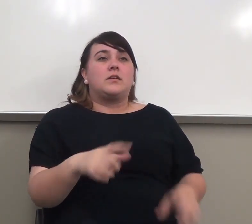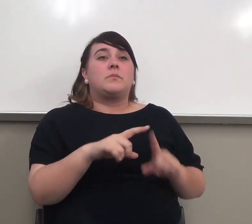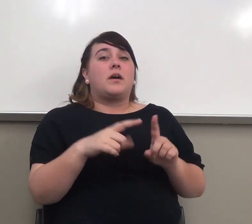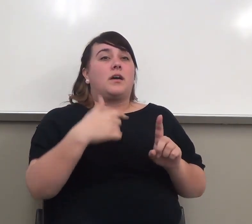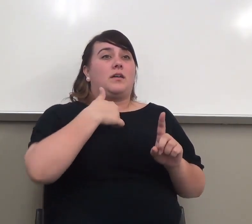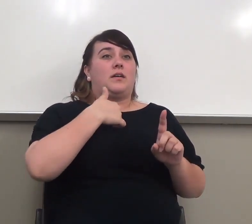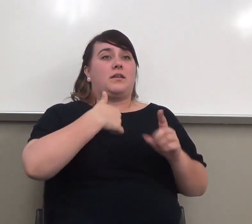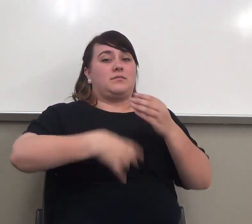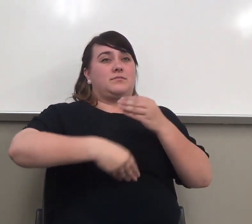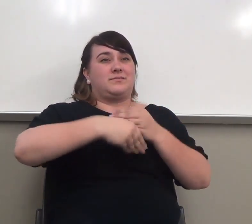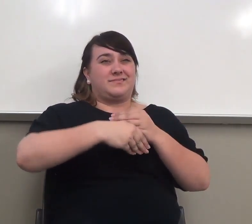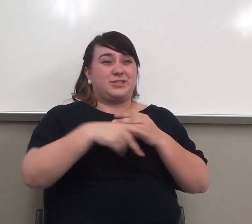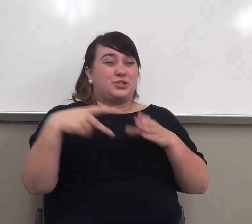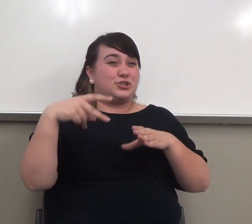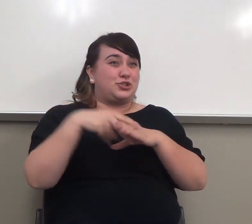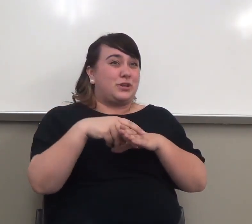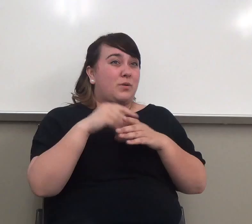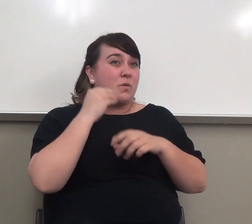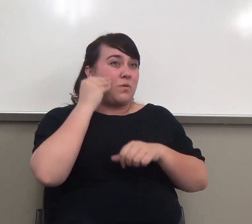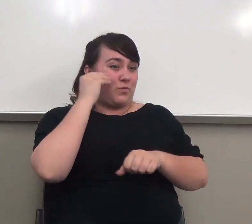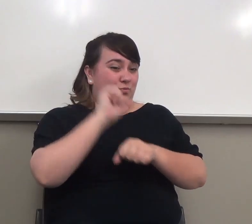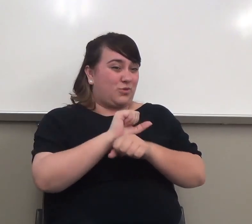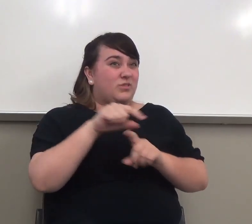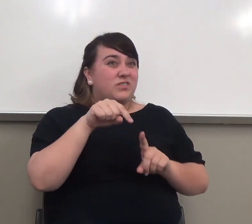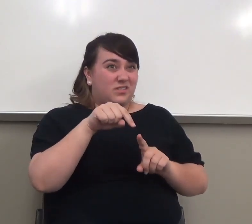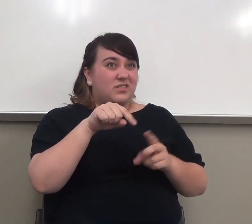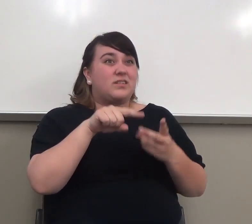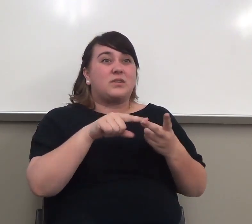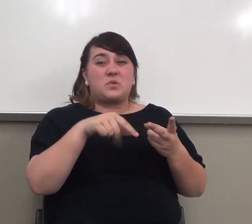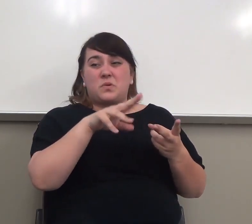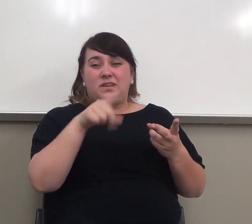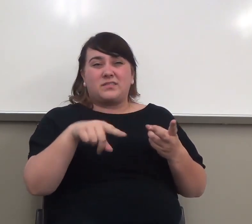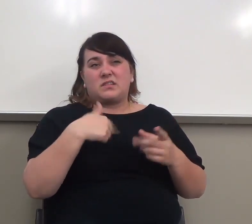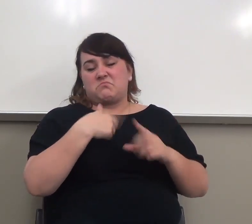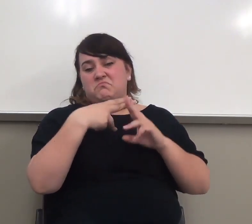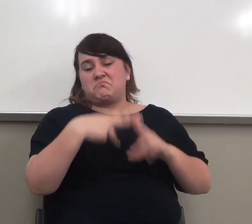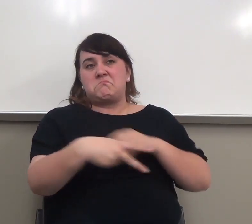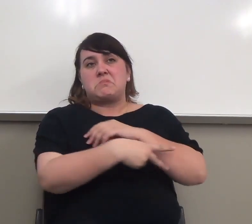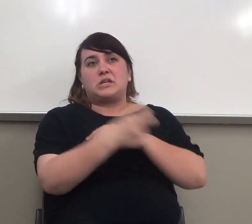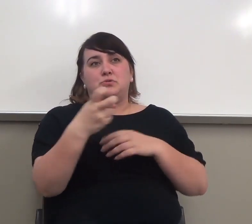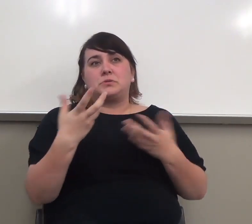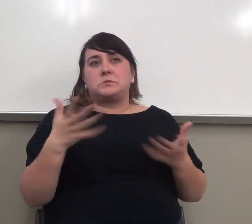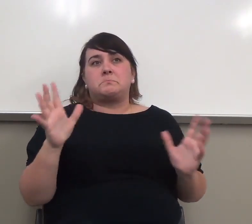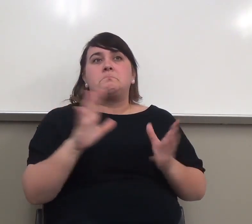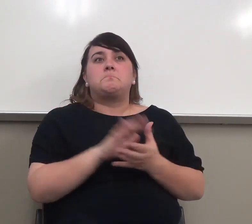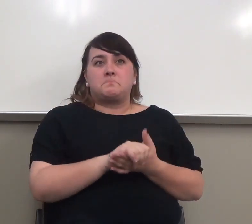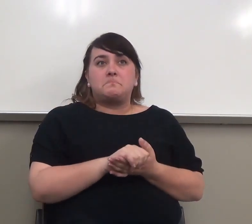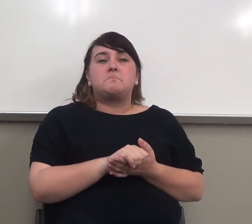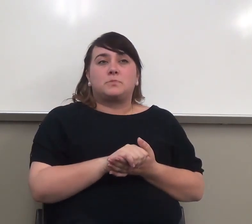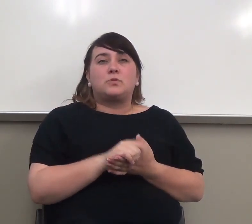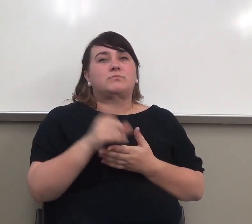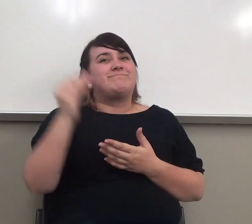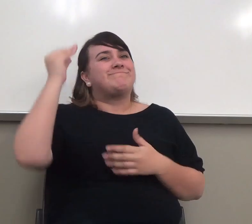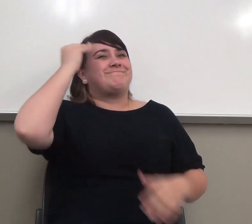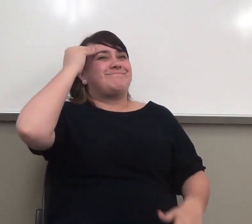paper. Usually in college, when somebody says plagiarism, they're probably talking about somebody plagiarizing in a research paper.